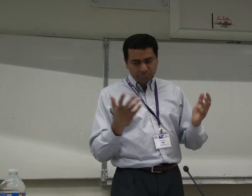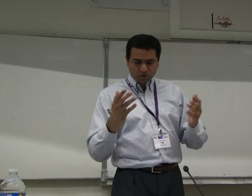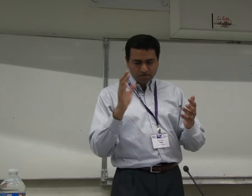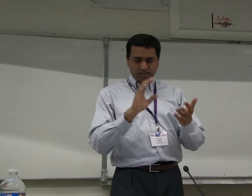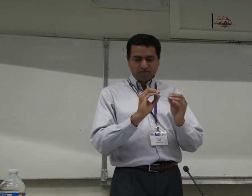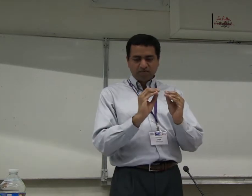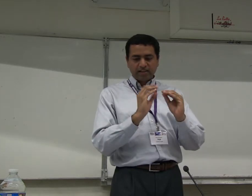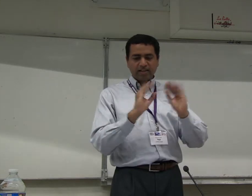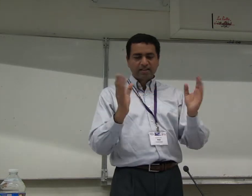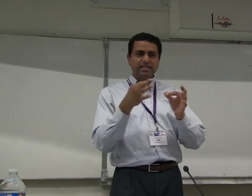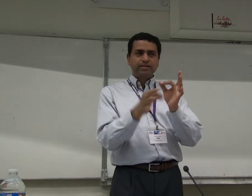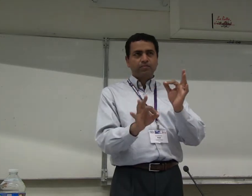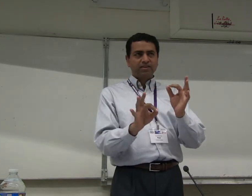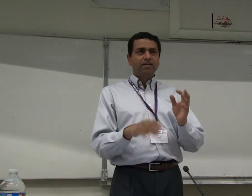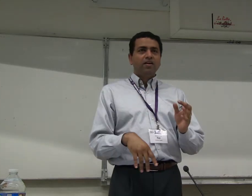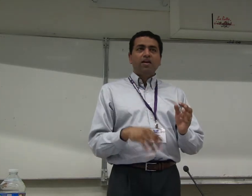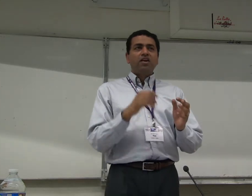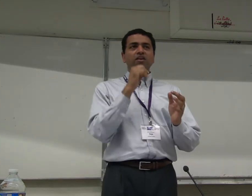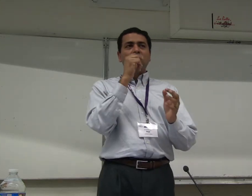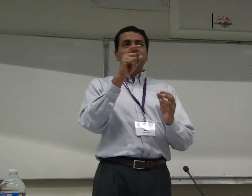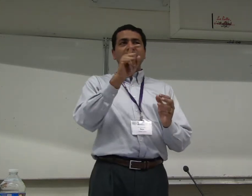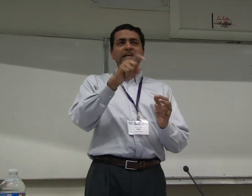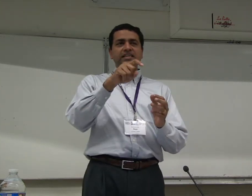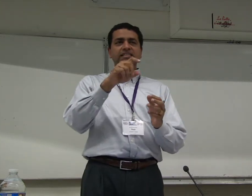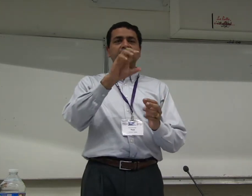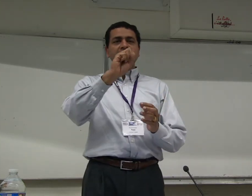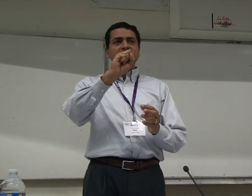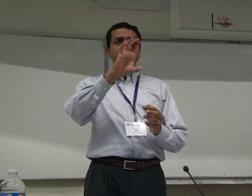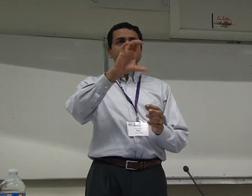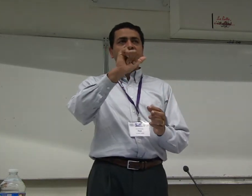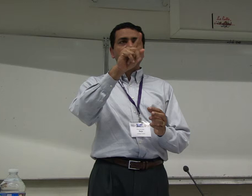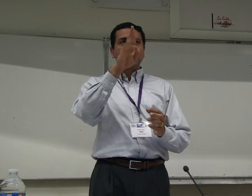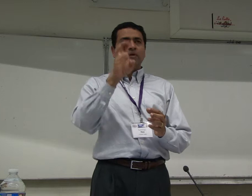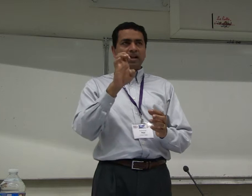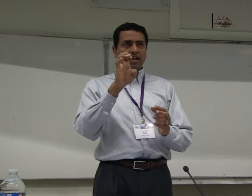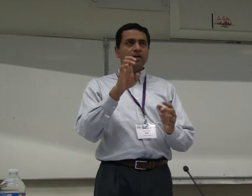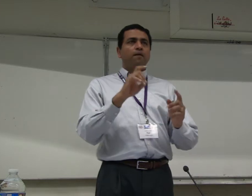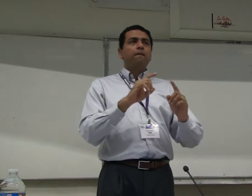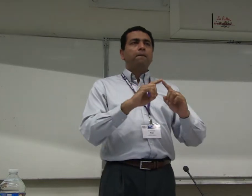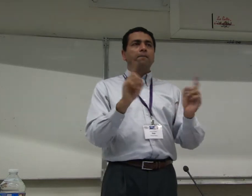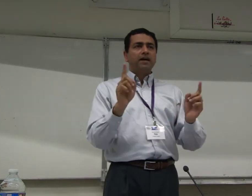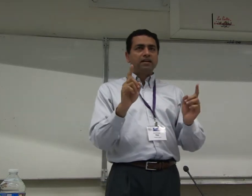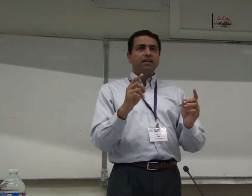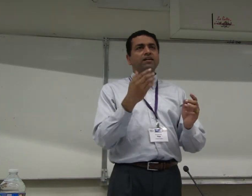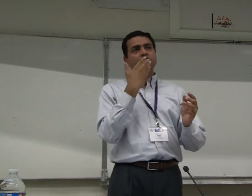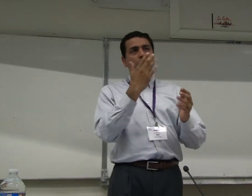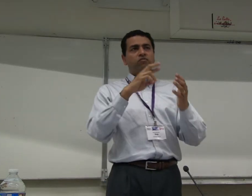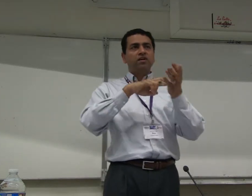then a system, which is represented here, would then send that information to the